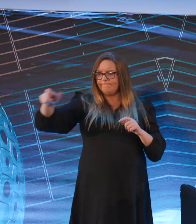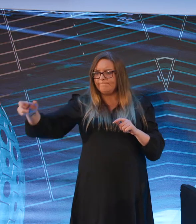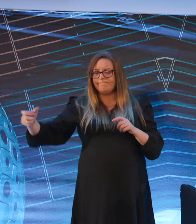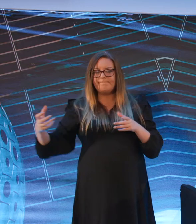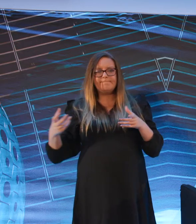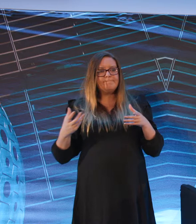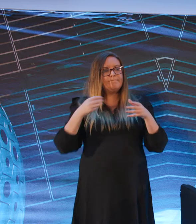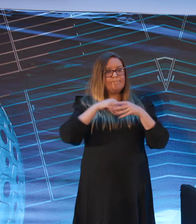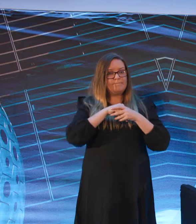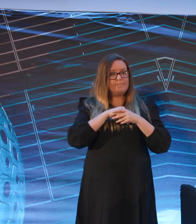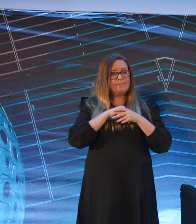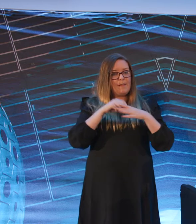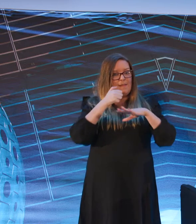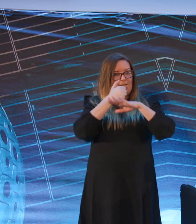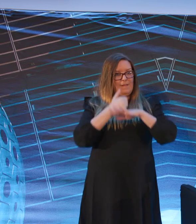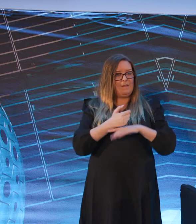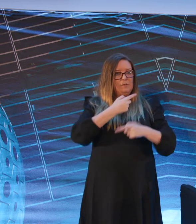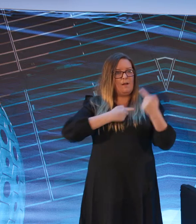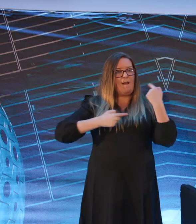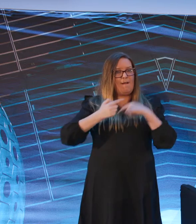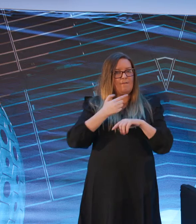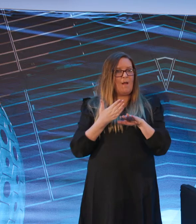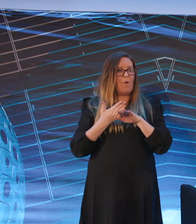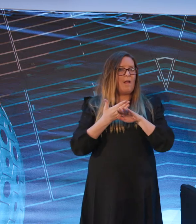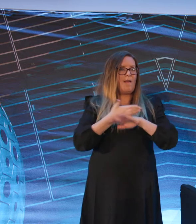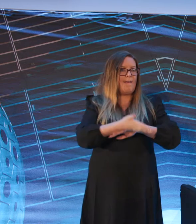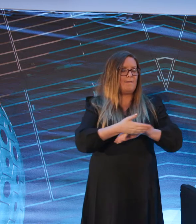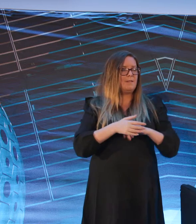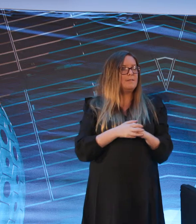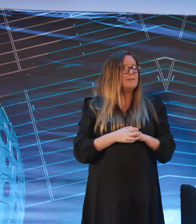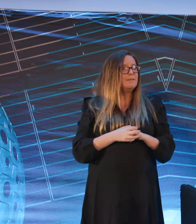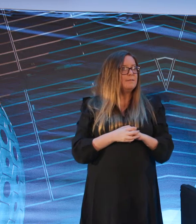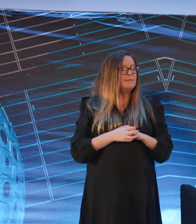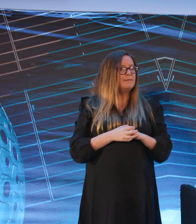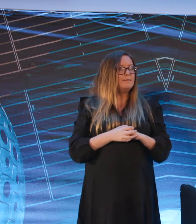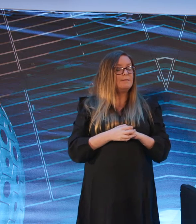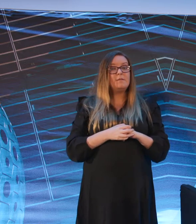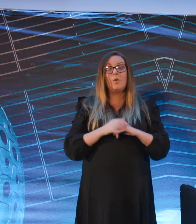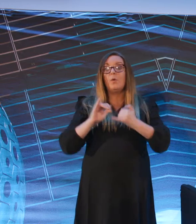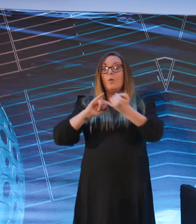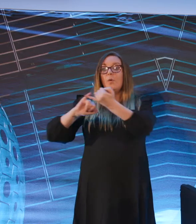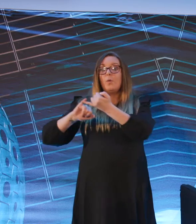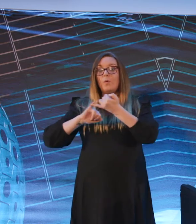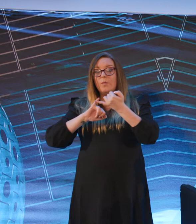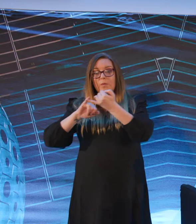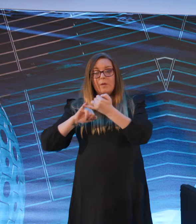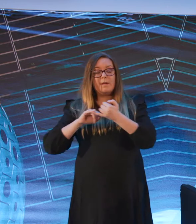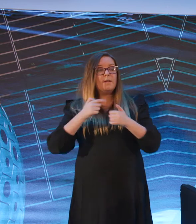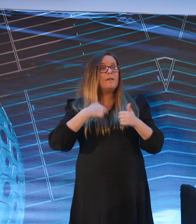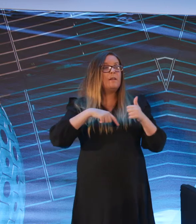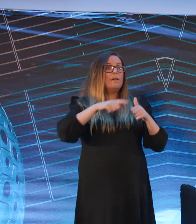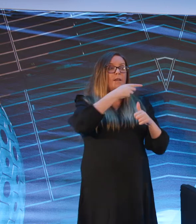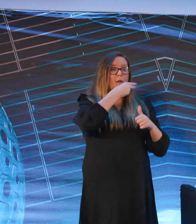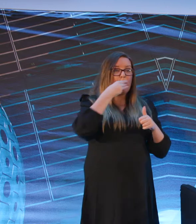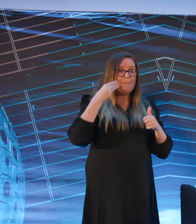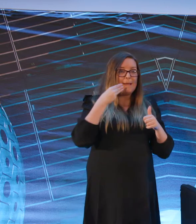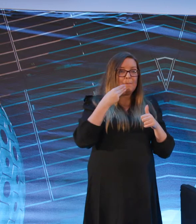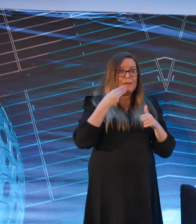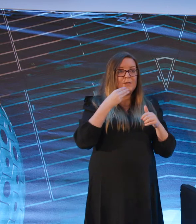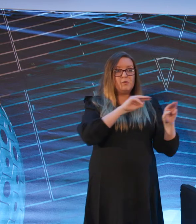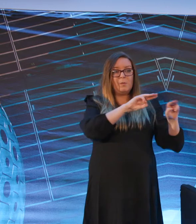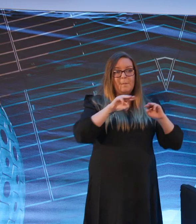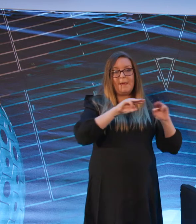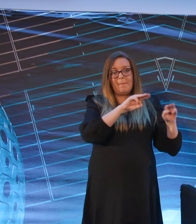foundation of our efforts. And these enablers include our commitment to